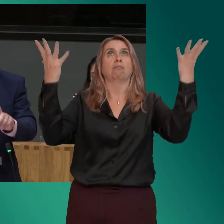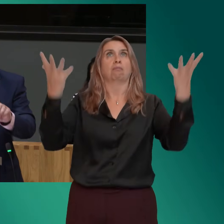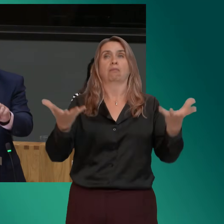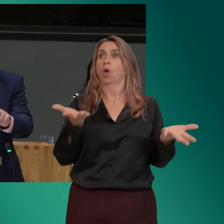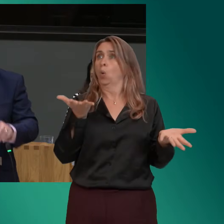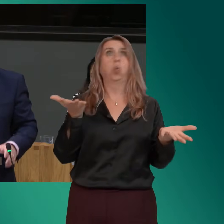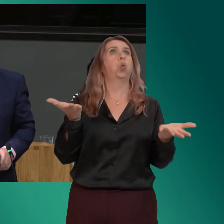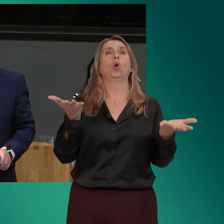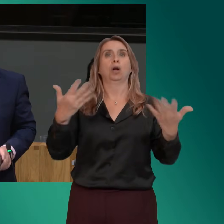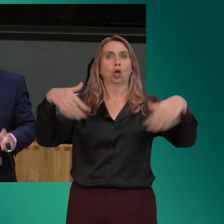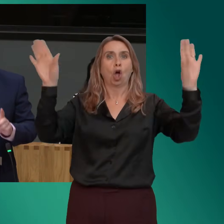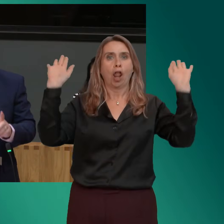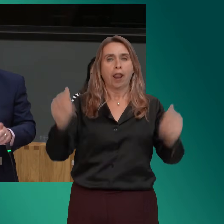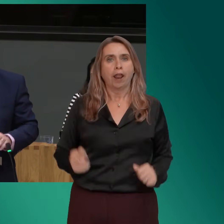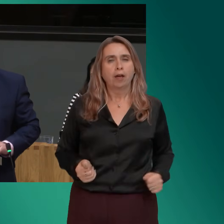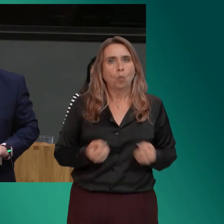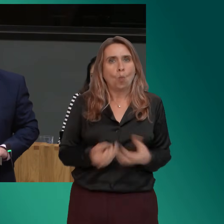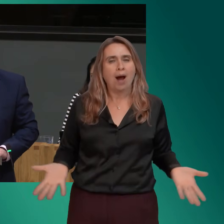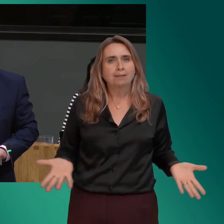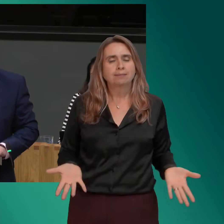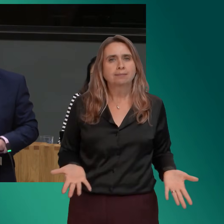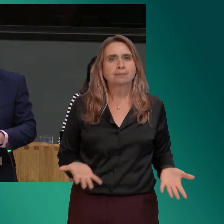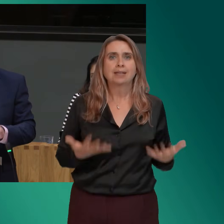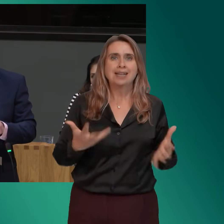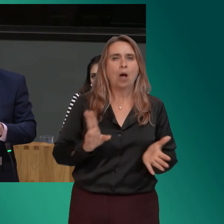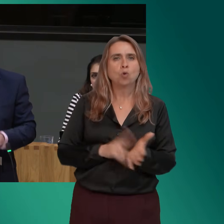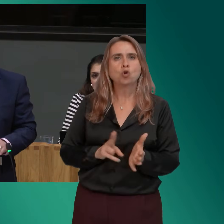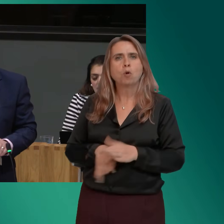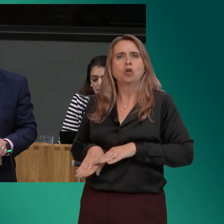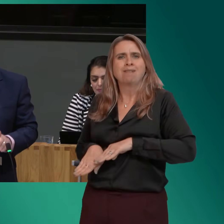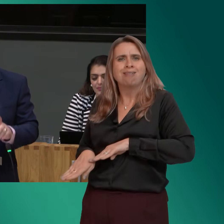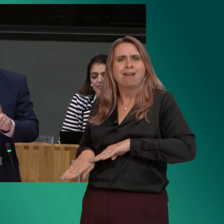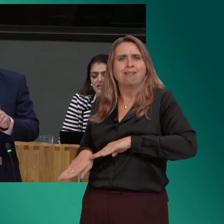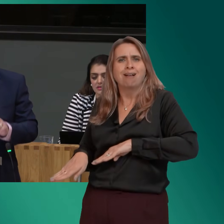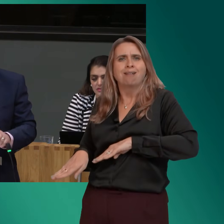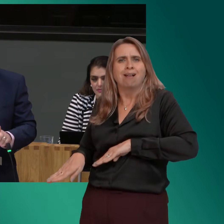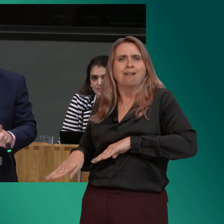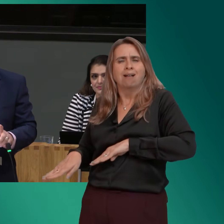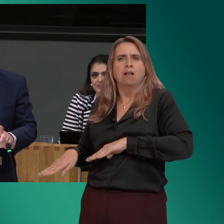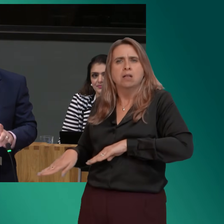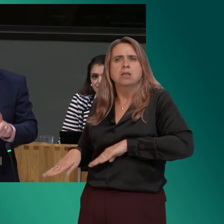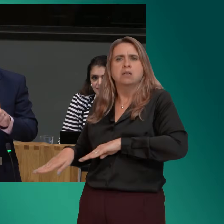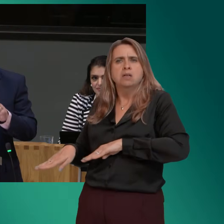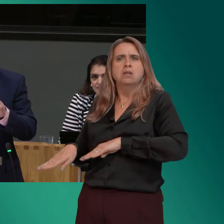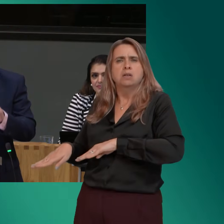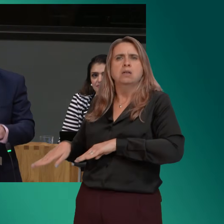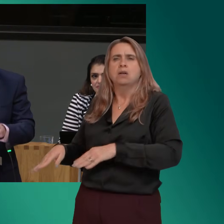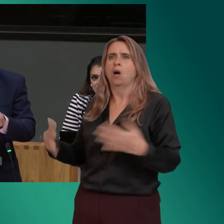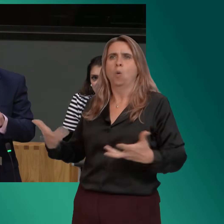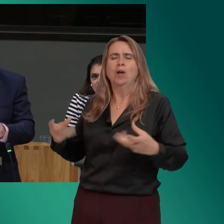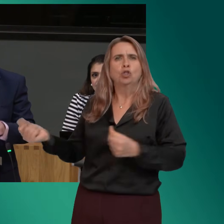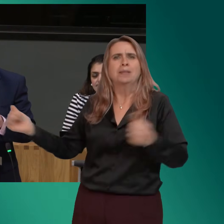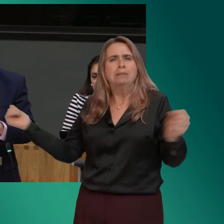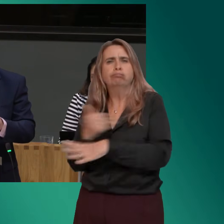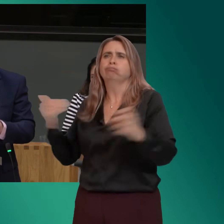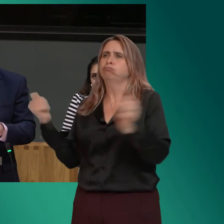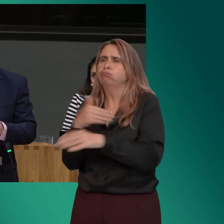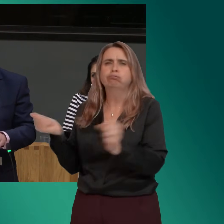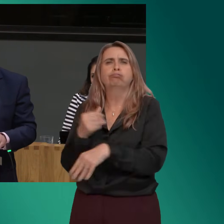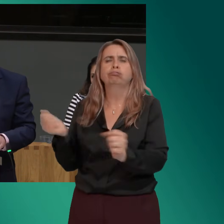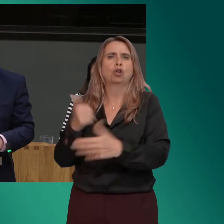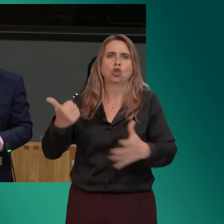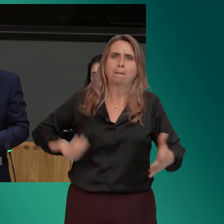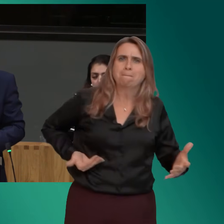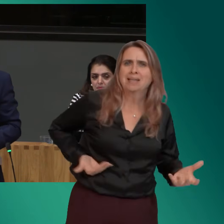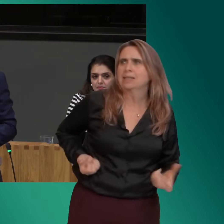drain. And meanwhile, the gridlock around Newport continues to strangle growth, deter investment and leave thousands of people every